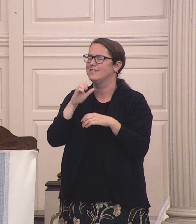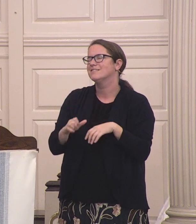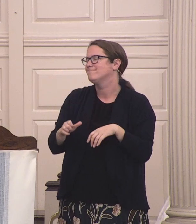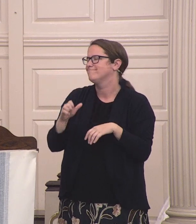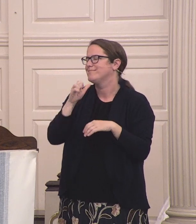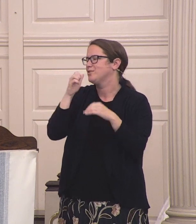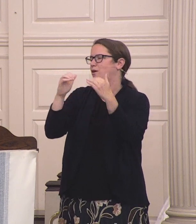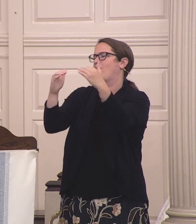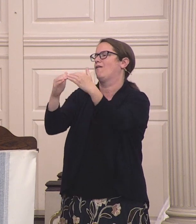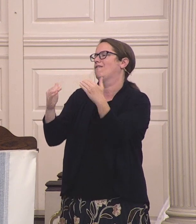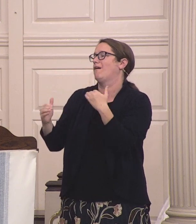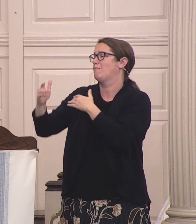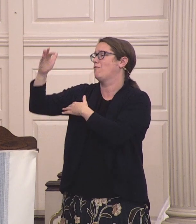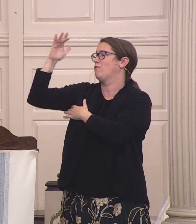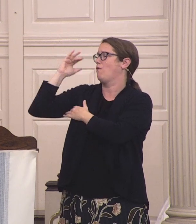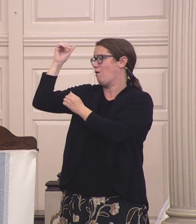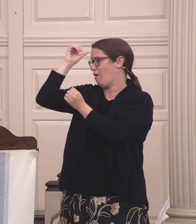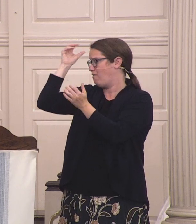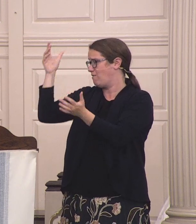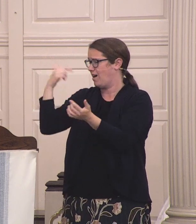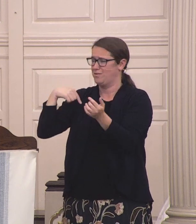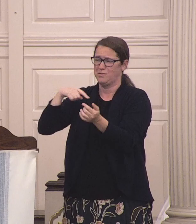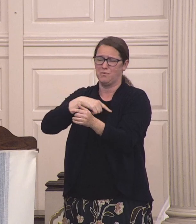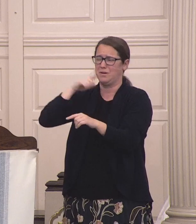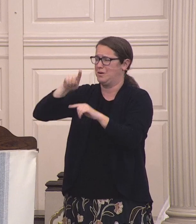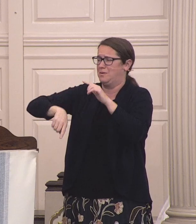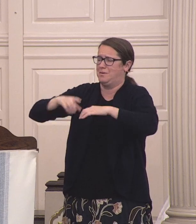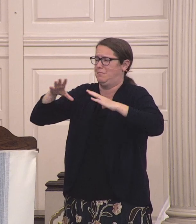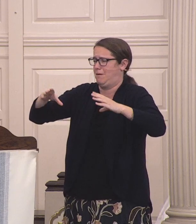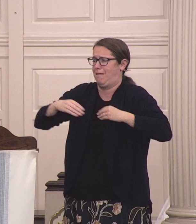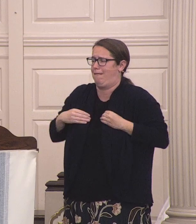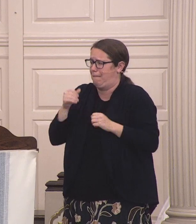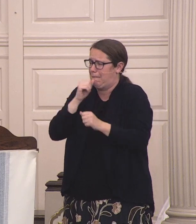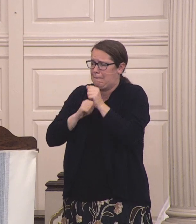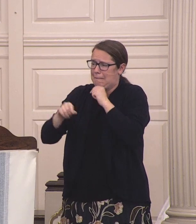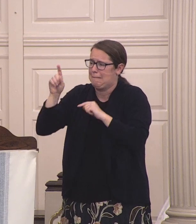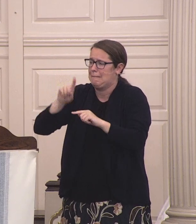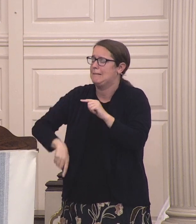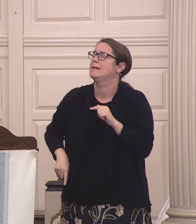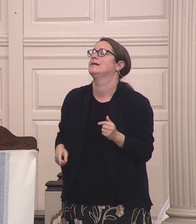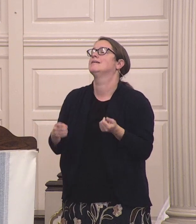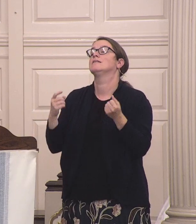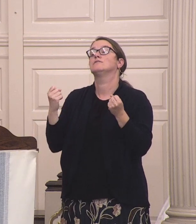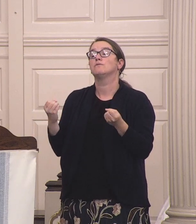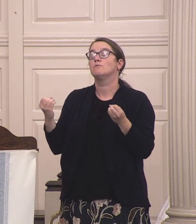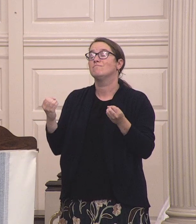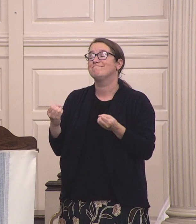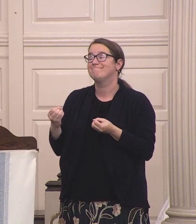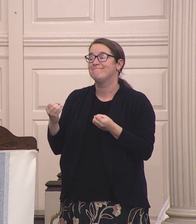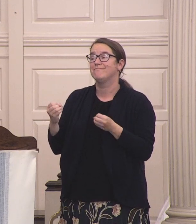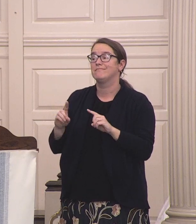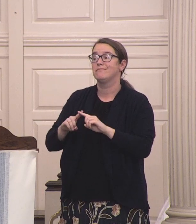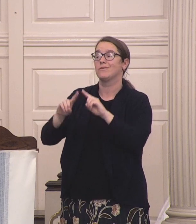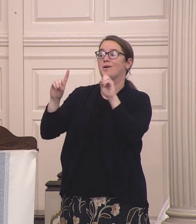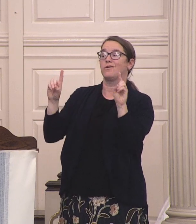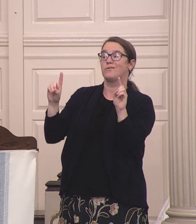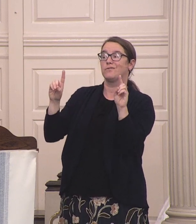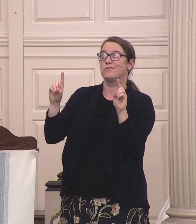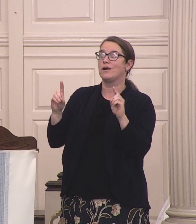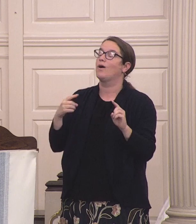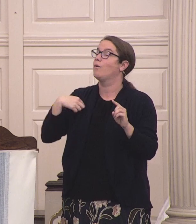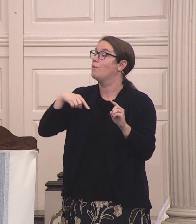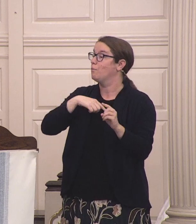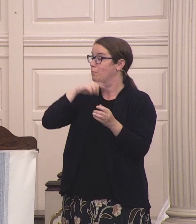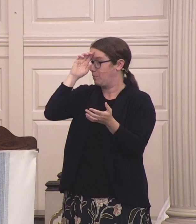ancestors nor we have been able to bear? On the contrary, we